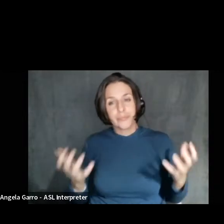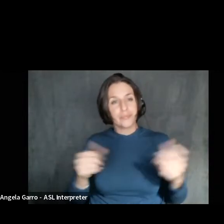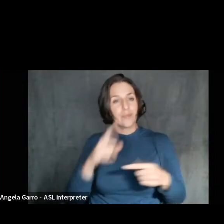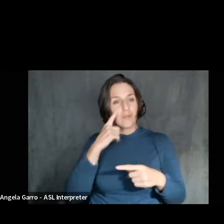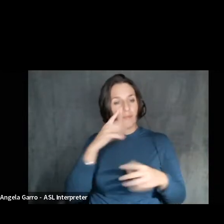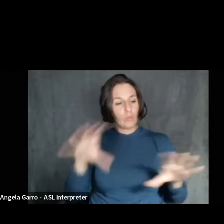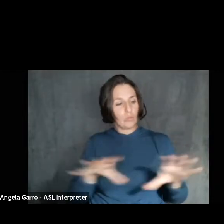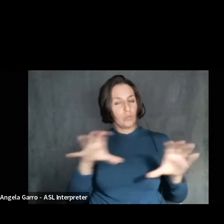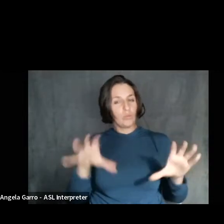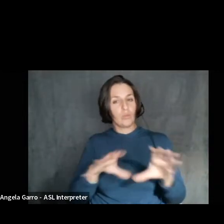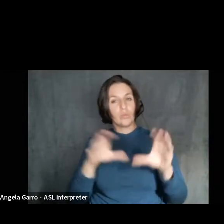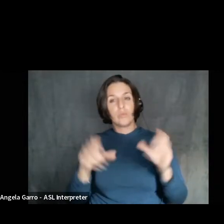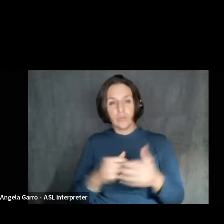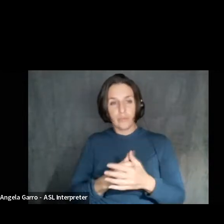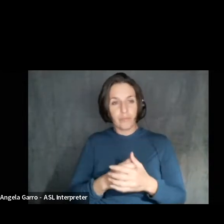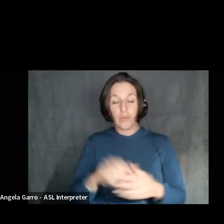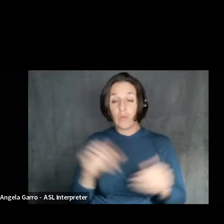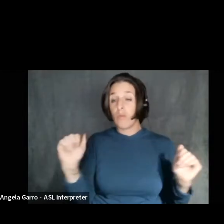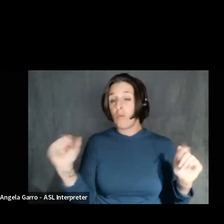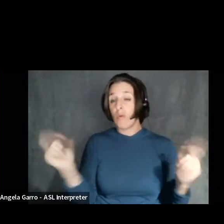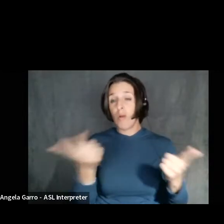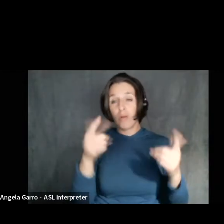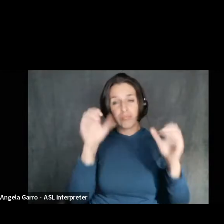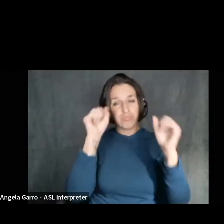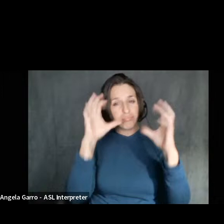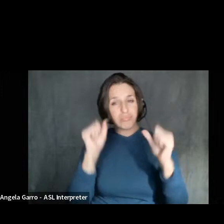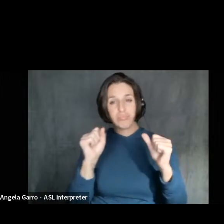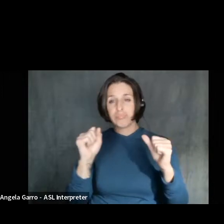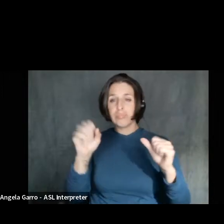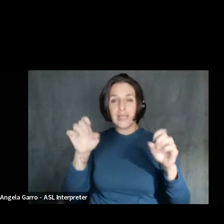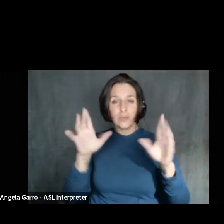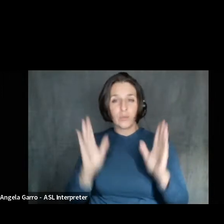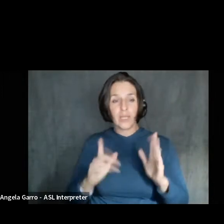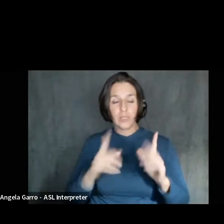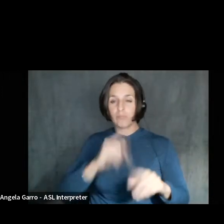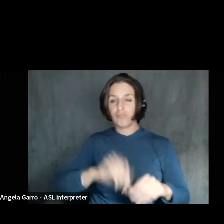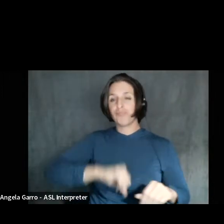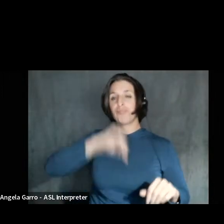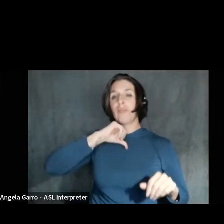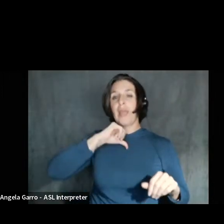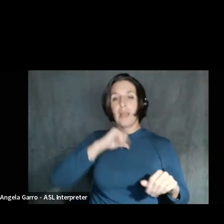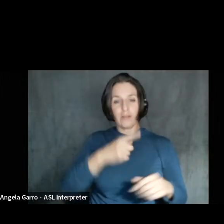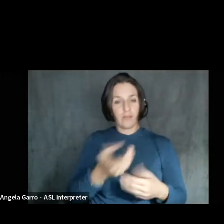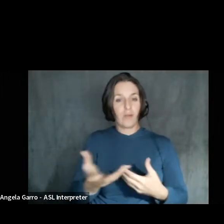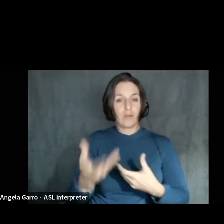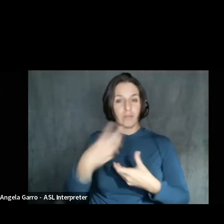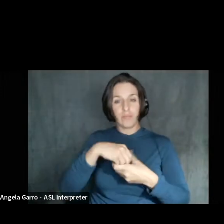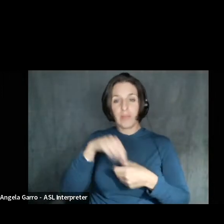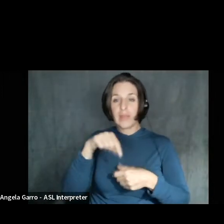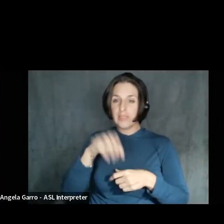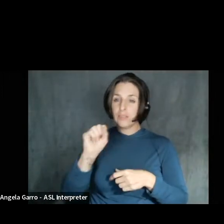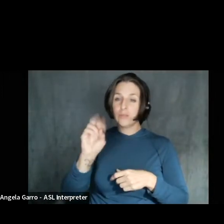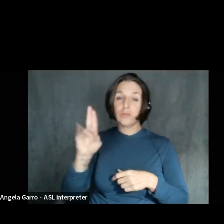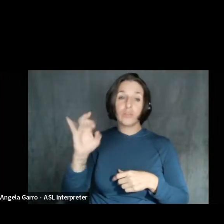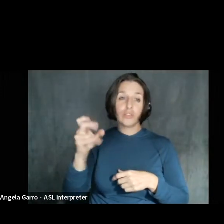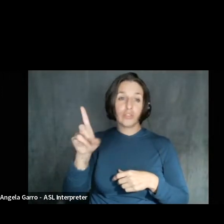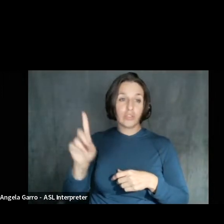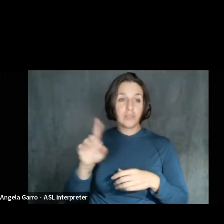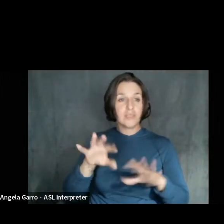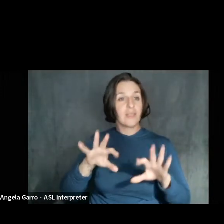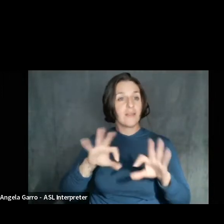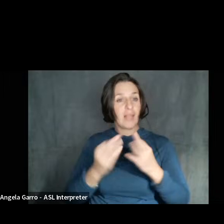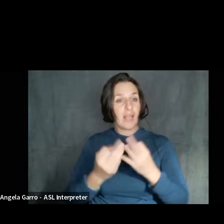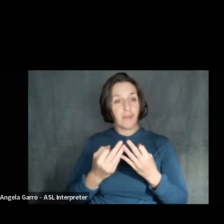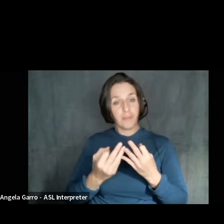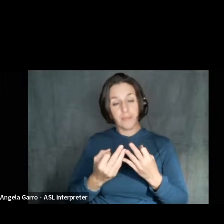all of you, incredible educators, and we're so proud to have you as part of the SMUHSD family. So with that, I'd like to invite up